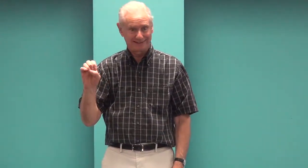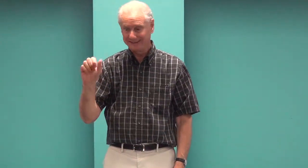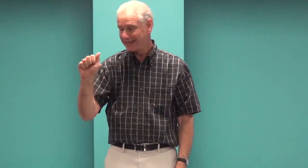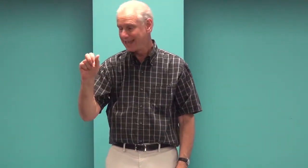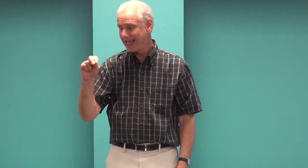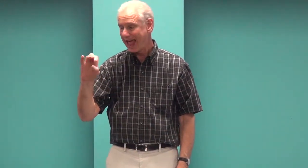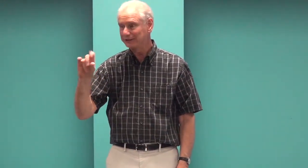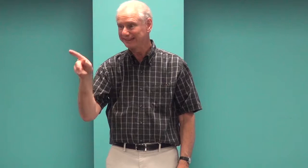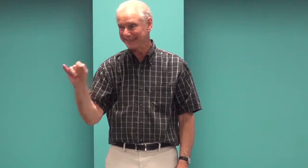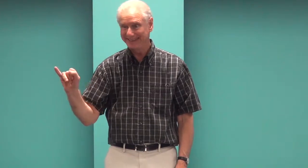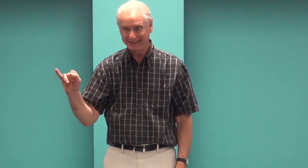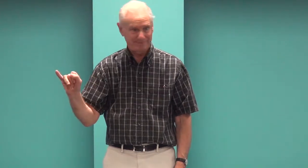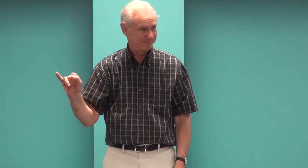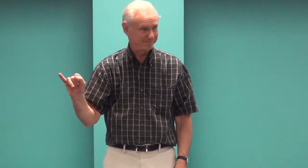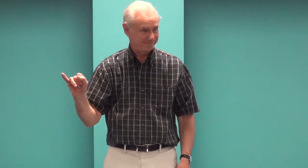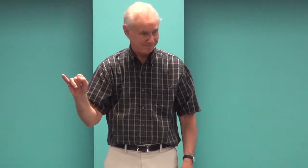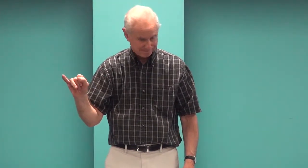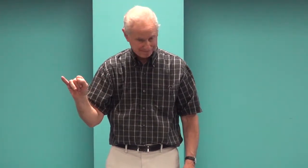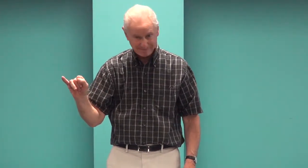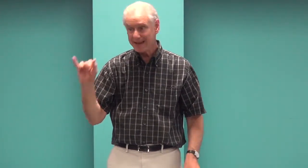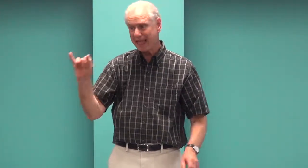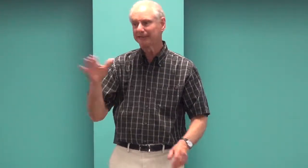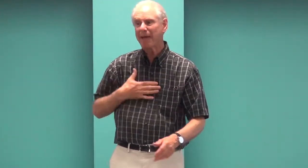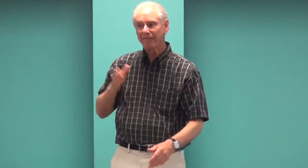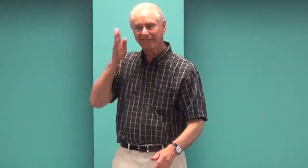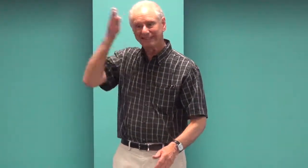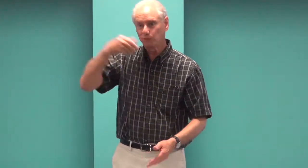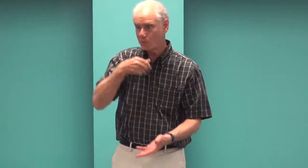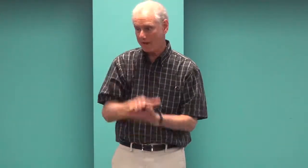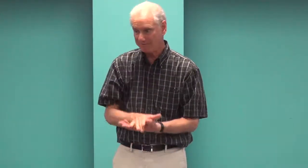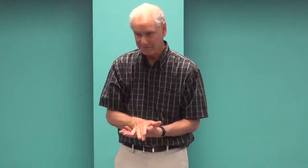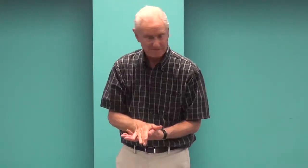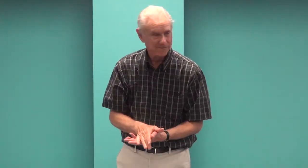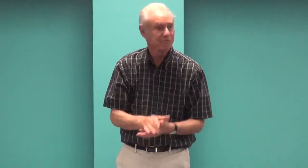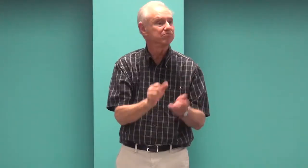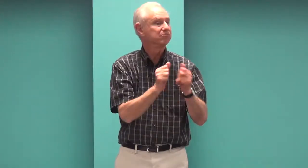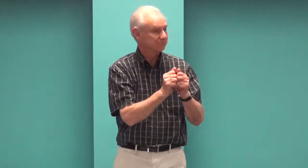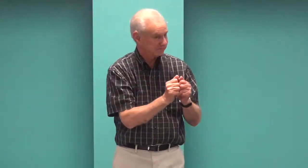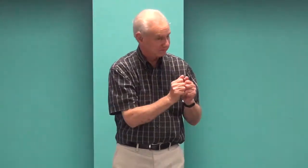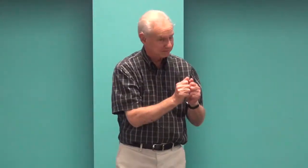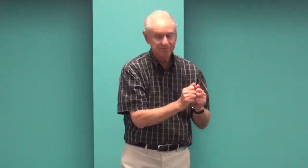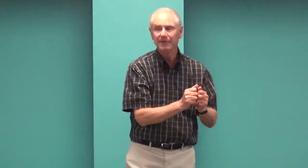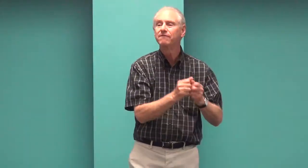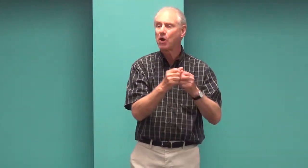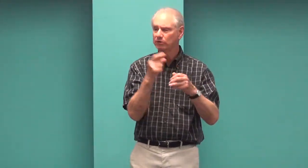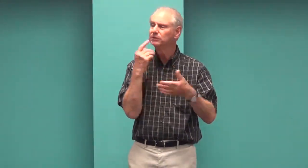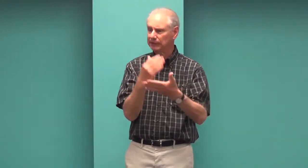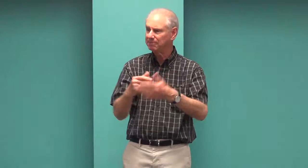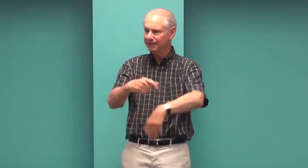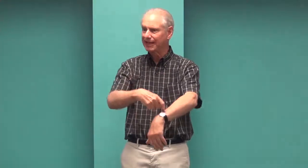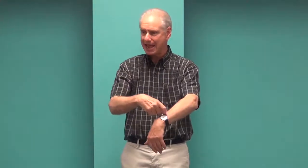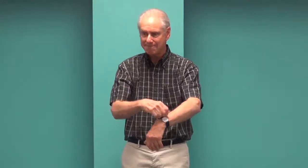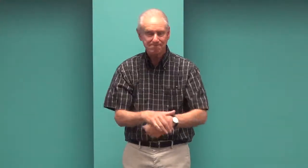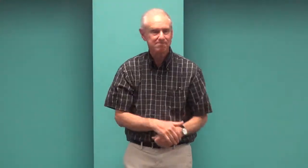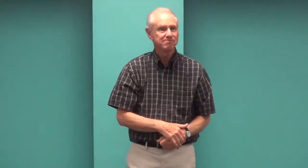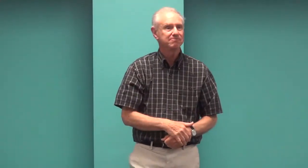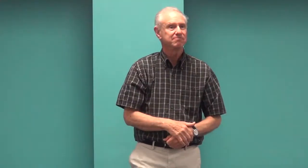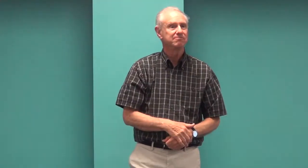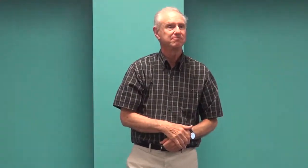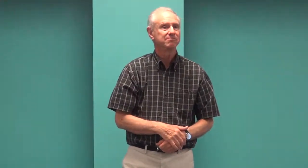Now, you remember, there's a young lady by the name of Denise, who happened to be my future wife. We've been dating for